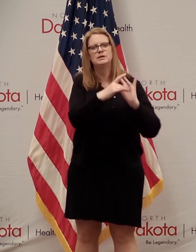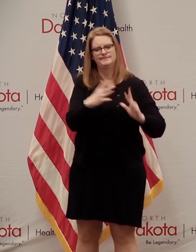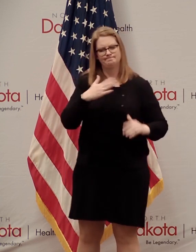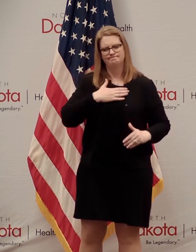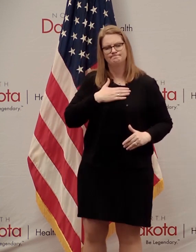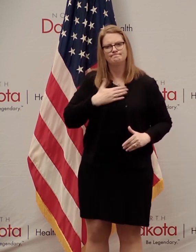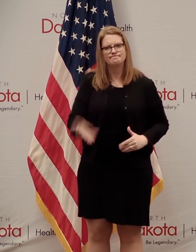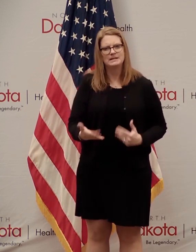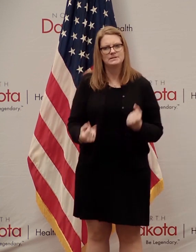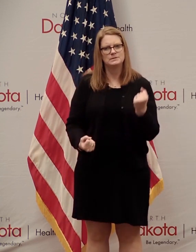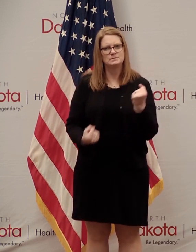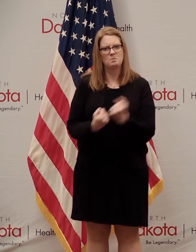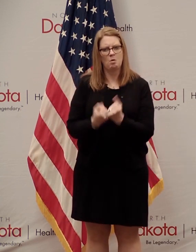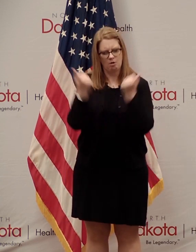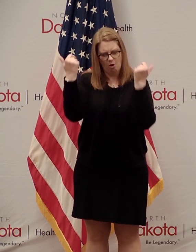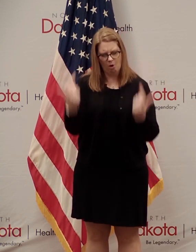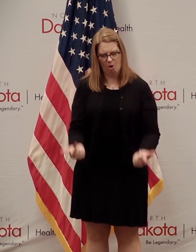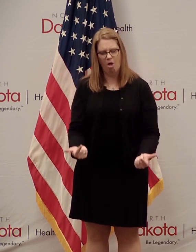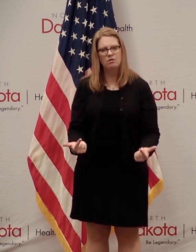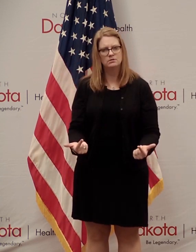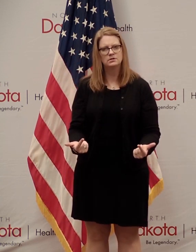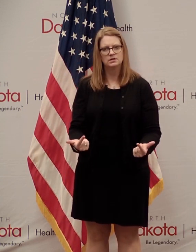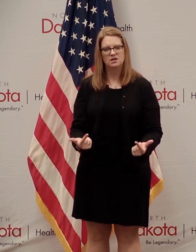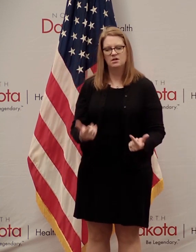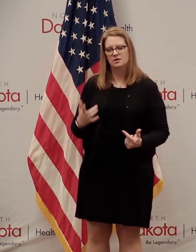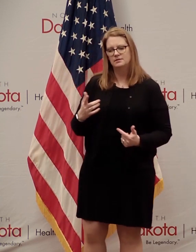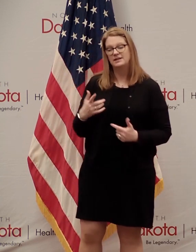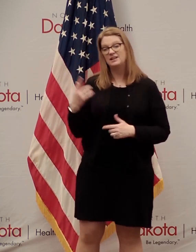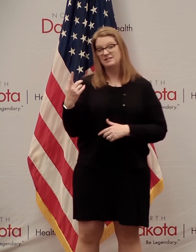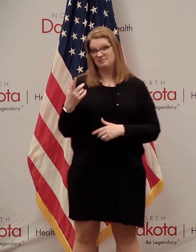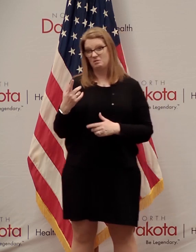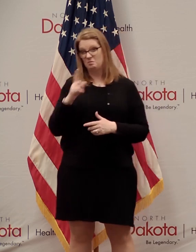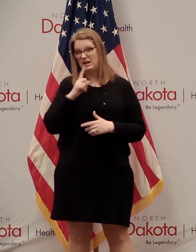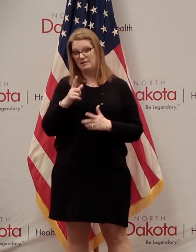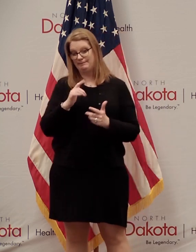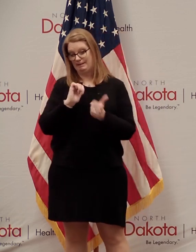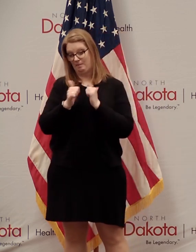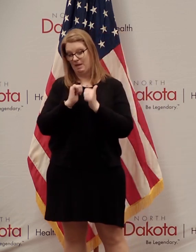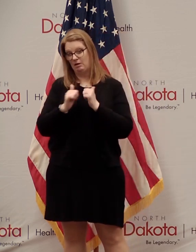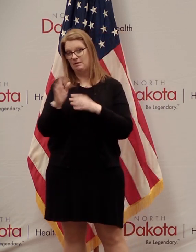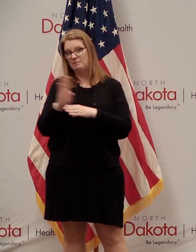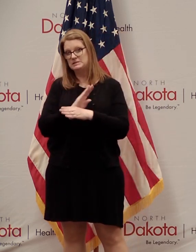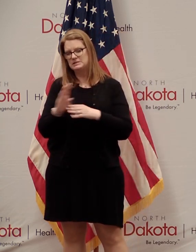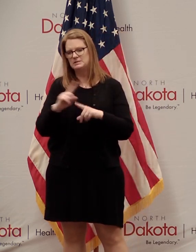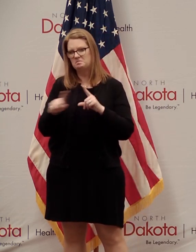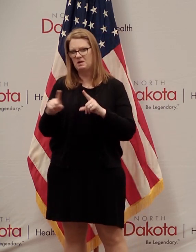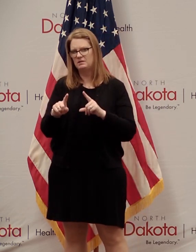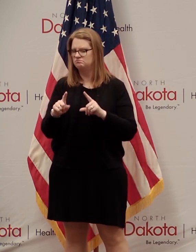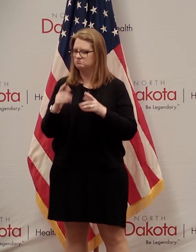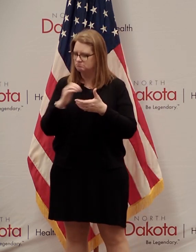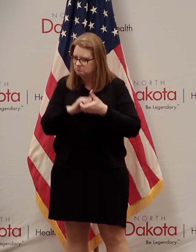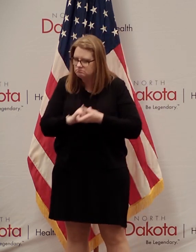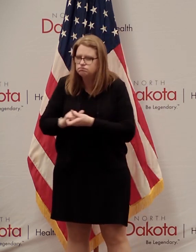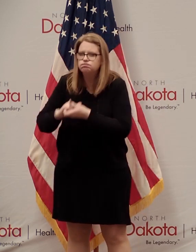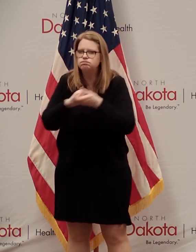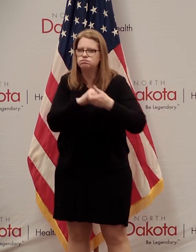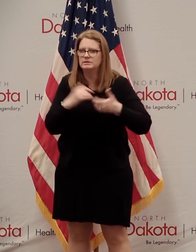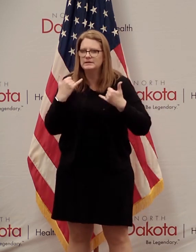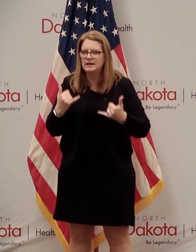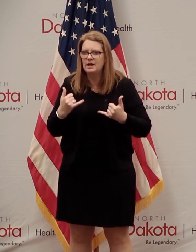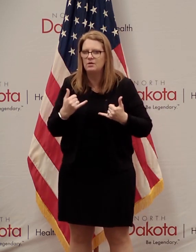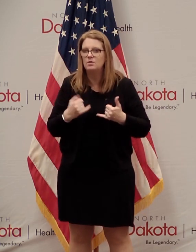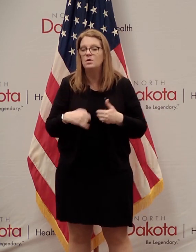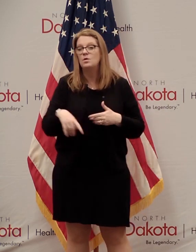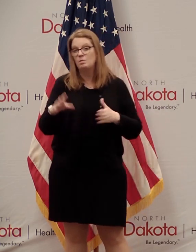in times of crisis, even if we are competitors by day, that we will succeed at both reopening our economy